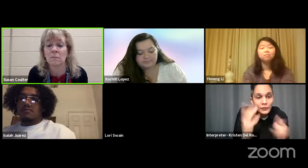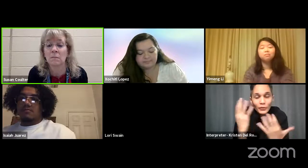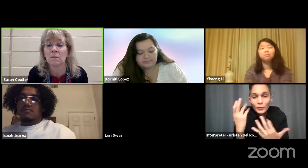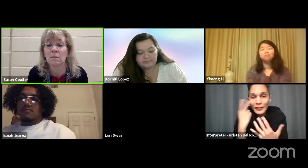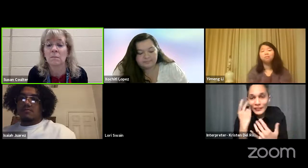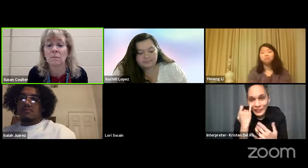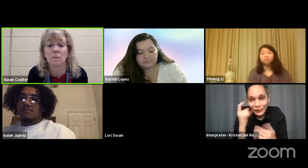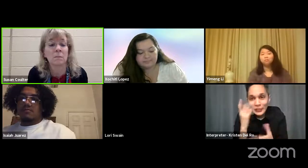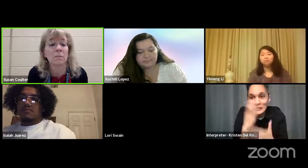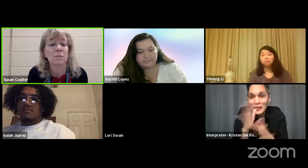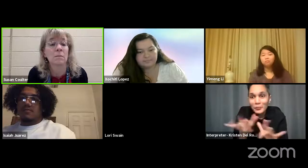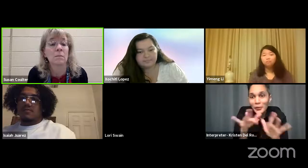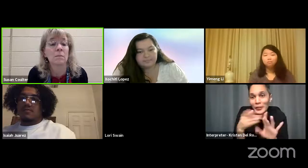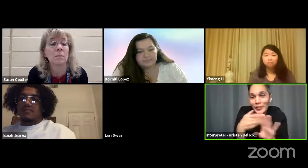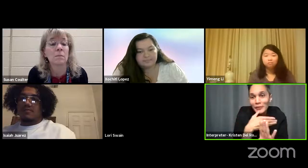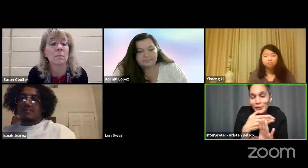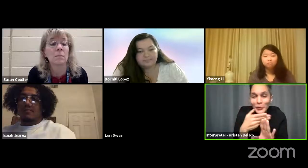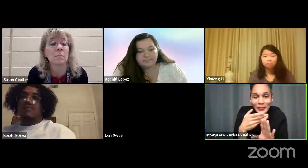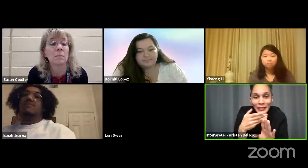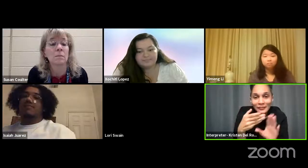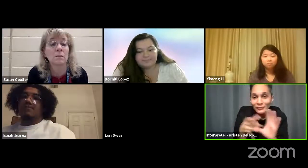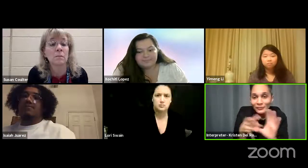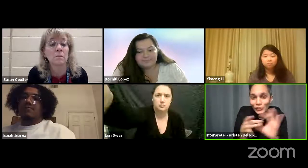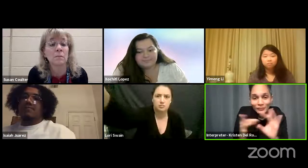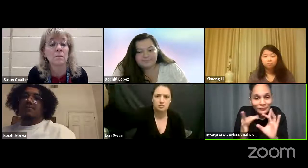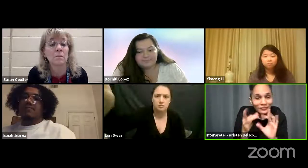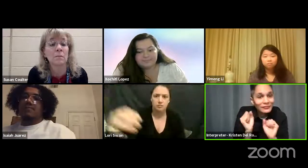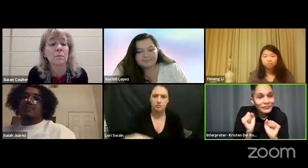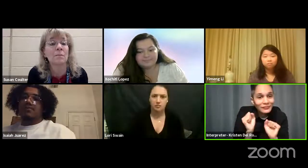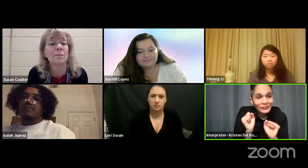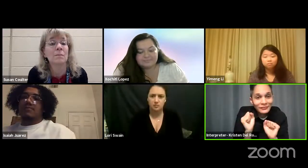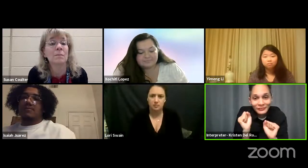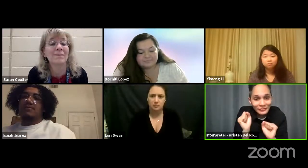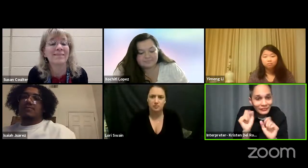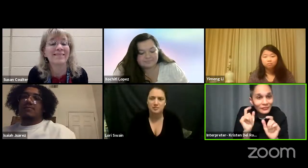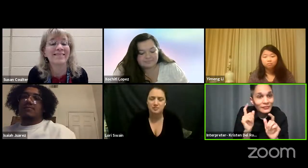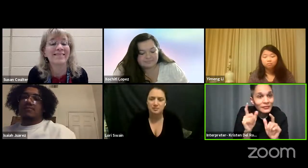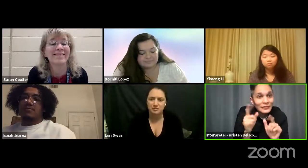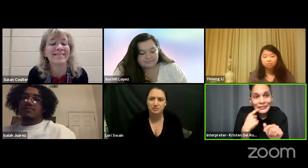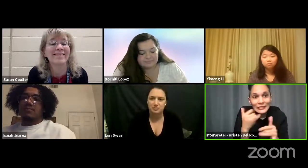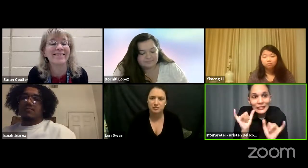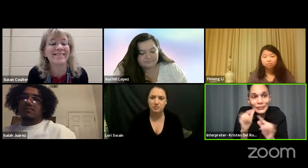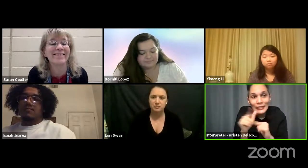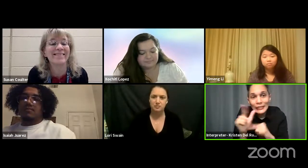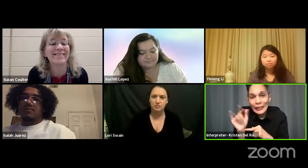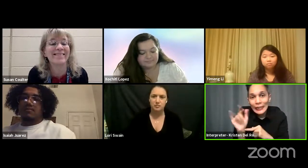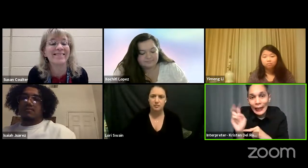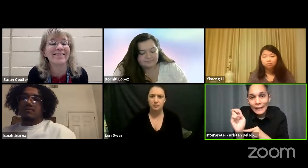Just waiting to see if we can stop recording before we still says live.